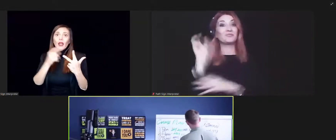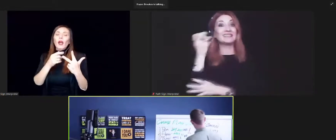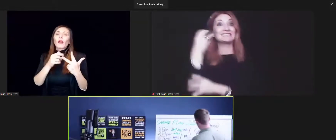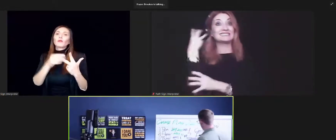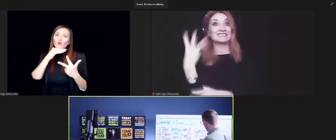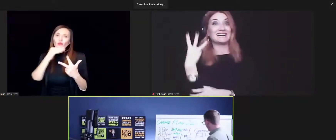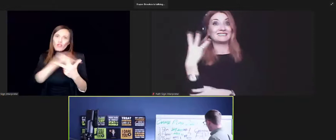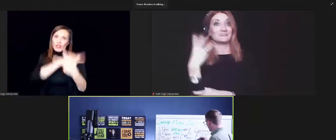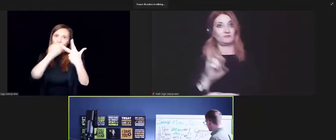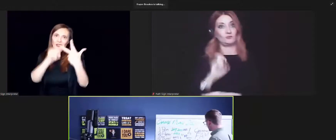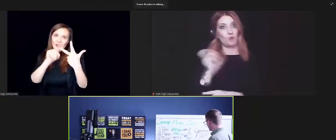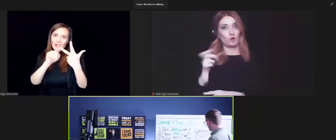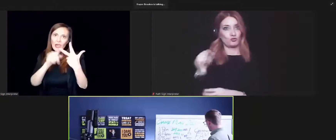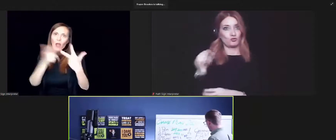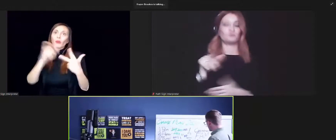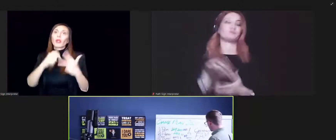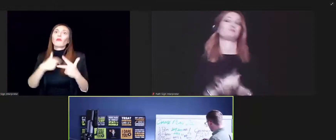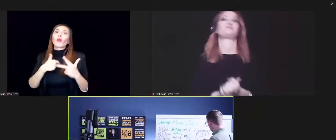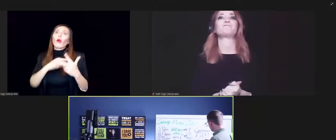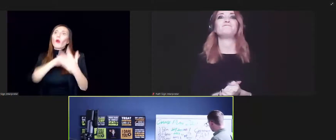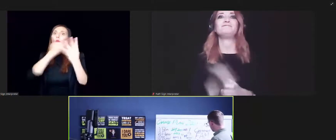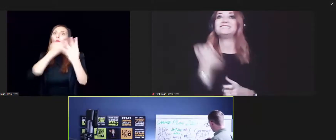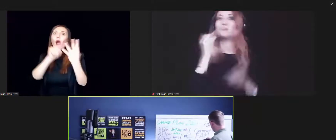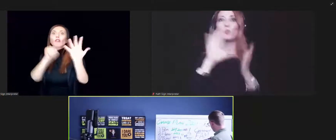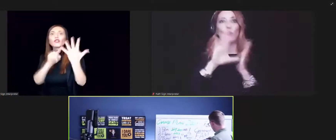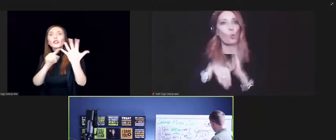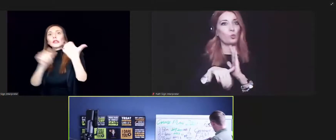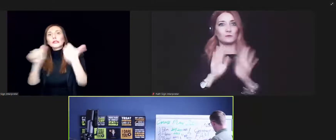Number 3 is ask